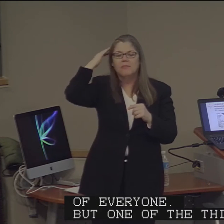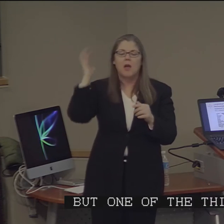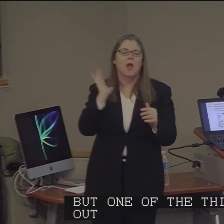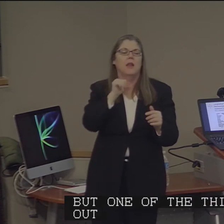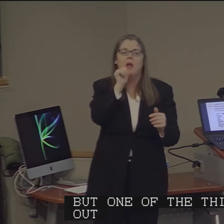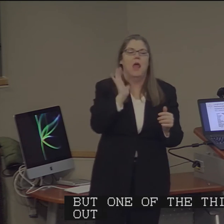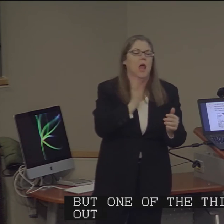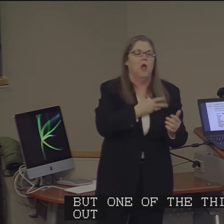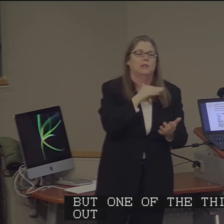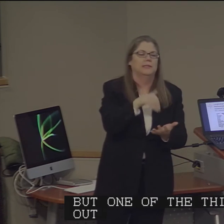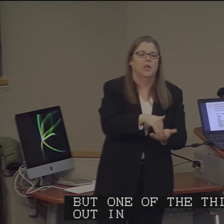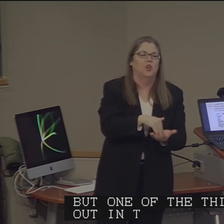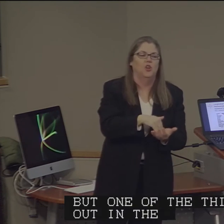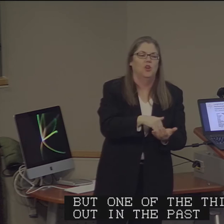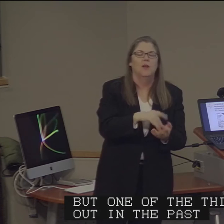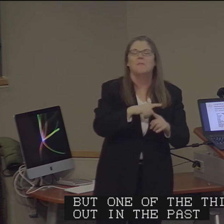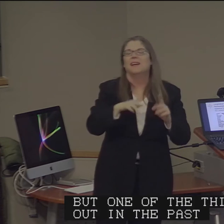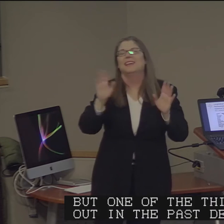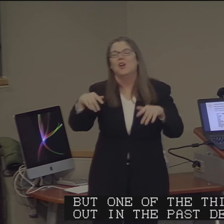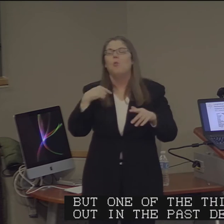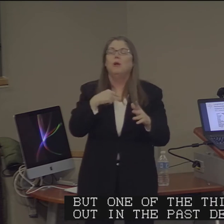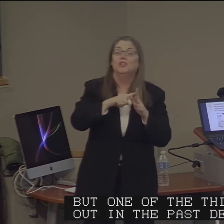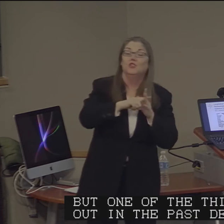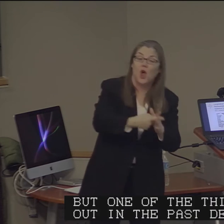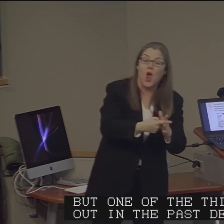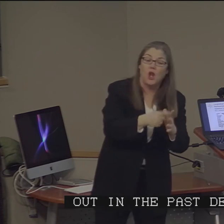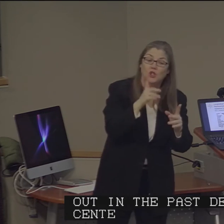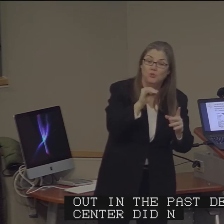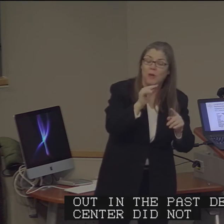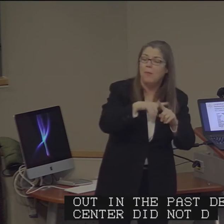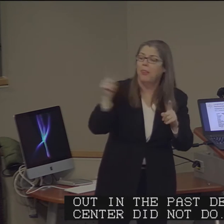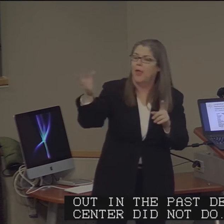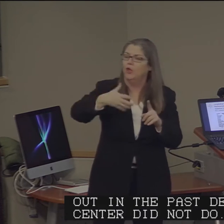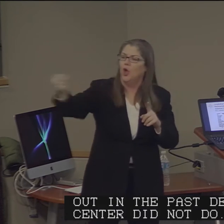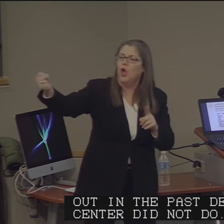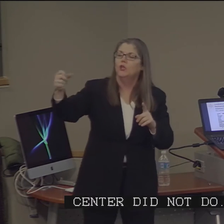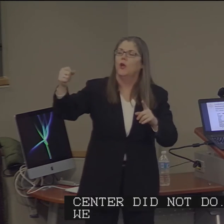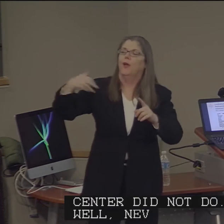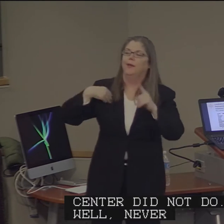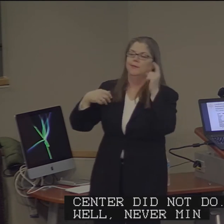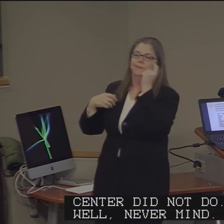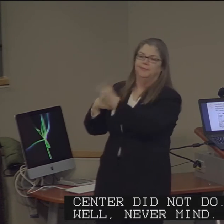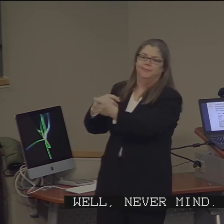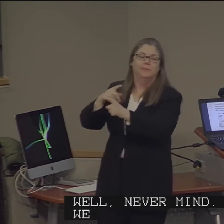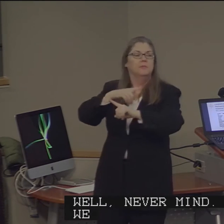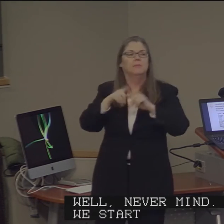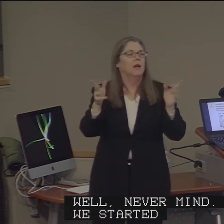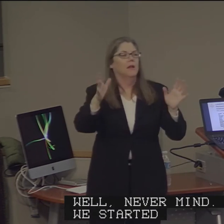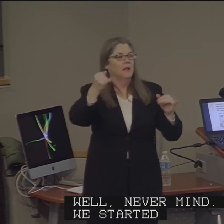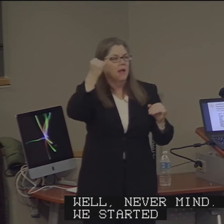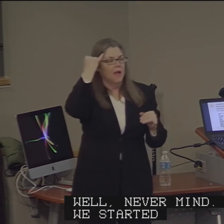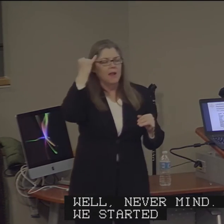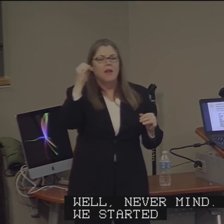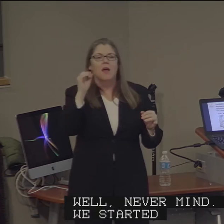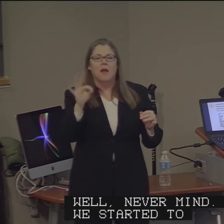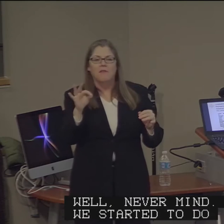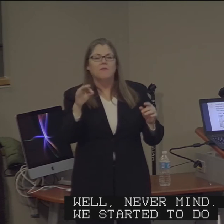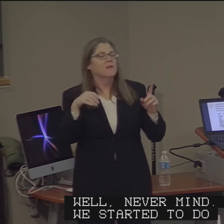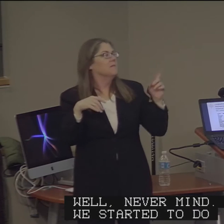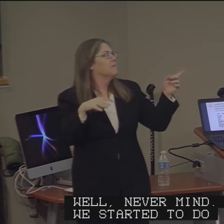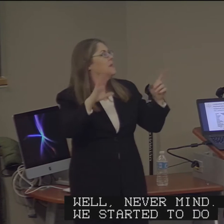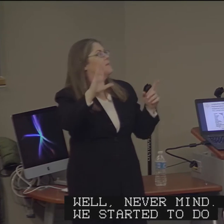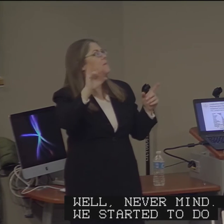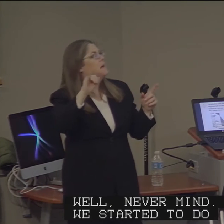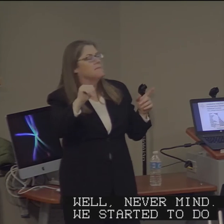never mind. We had sort of started to do it, but they scooped us, but oh well. But Y, Lubinsky, and Benbow did